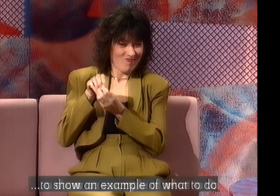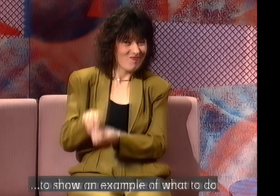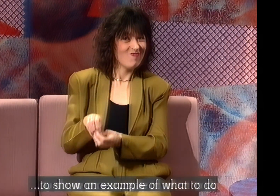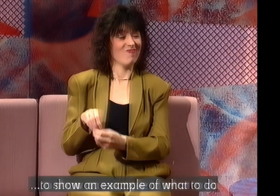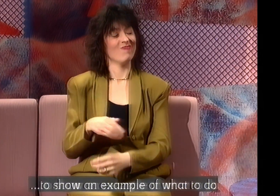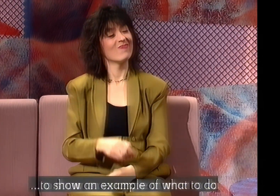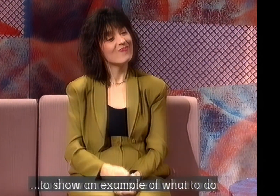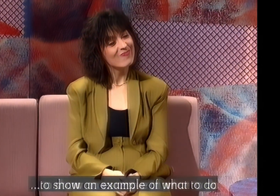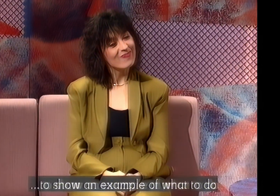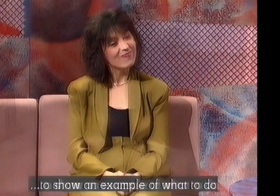to do.